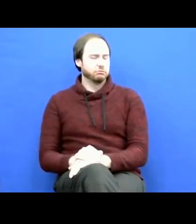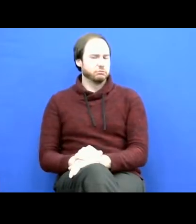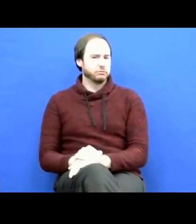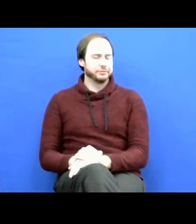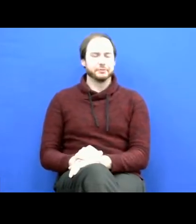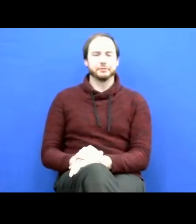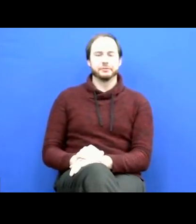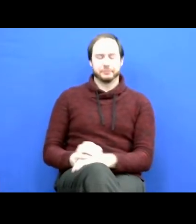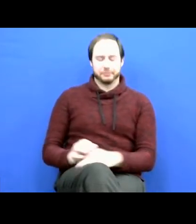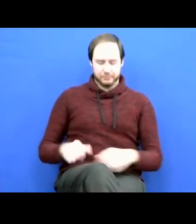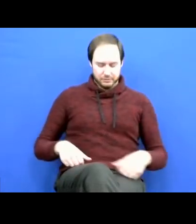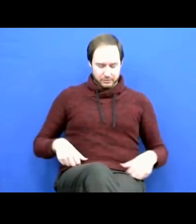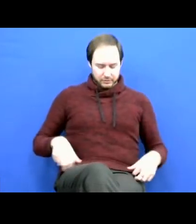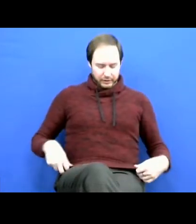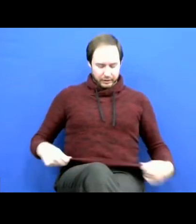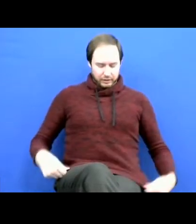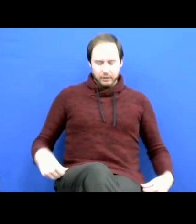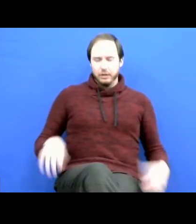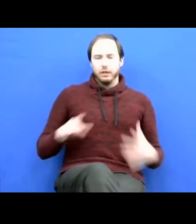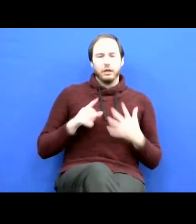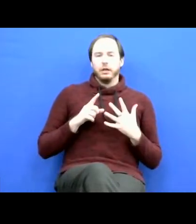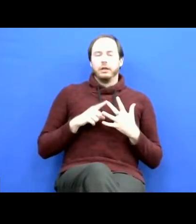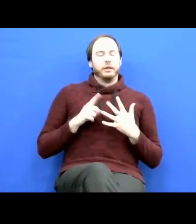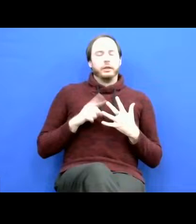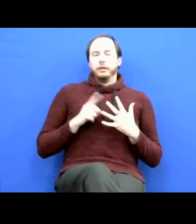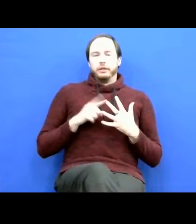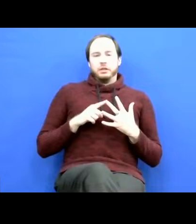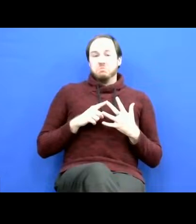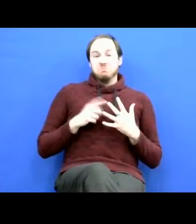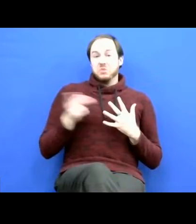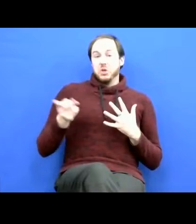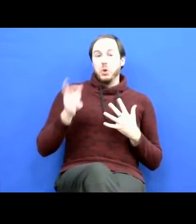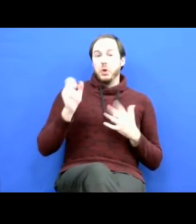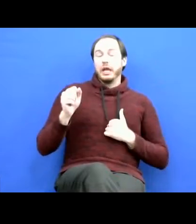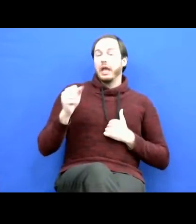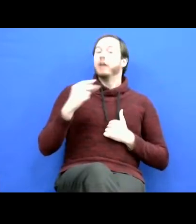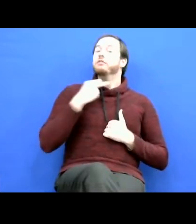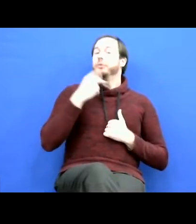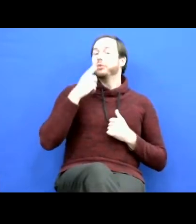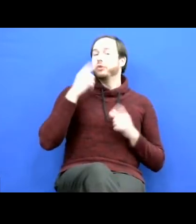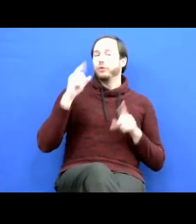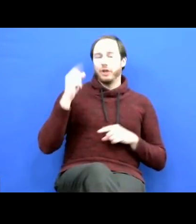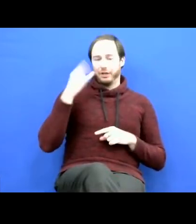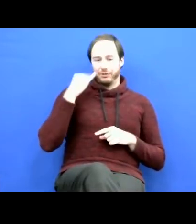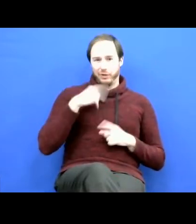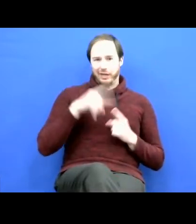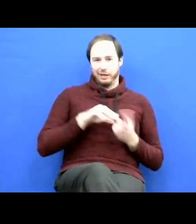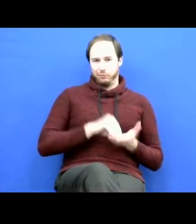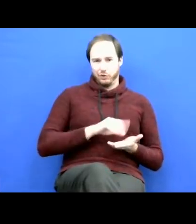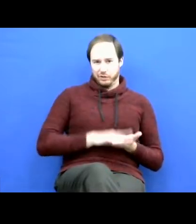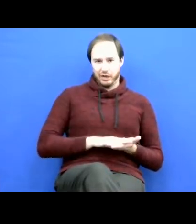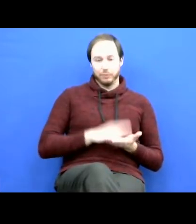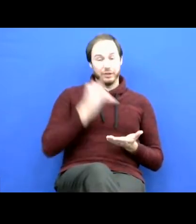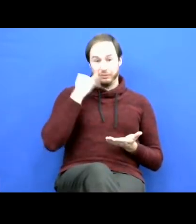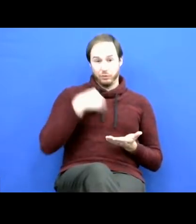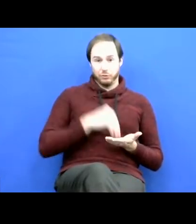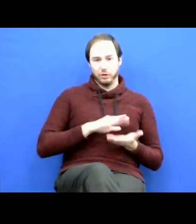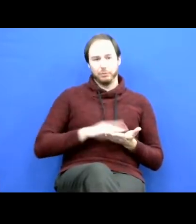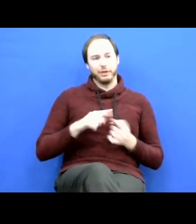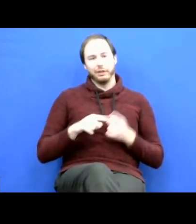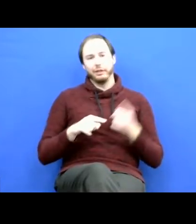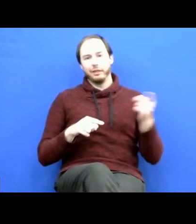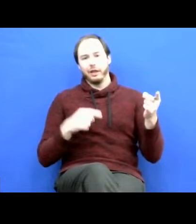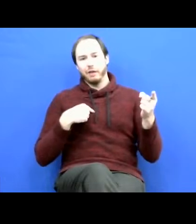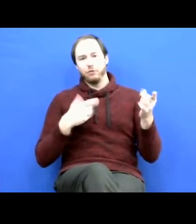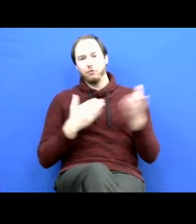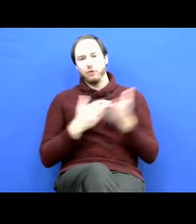Yeah, I don't know Yeah, how that can't- can, right? you could just agree to do that. The problem is with that condition, essentially, you're now giving them the right to decline,